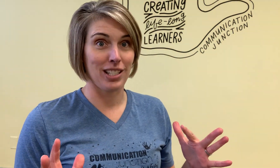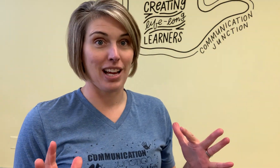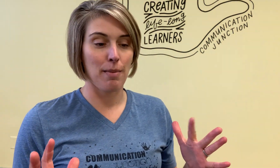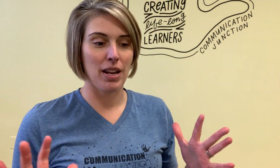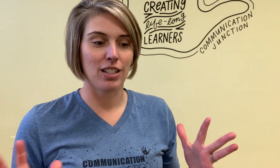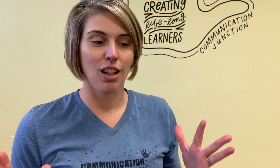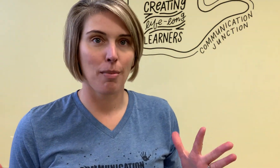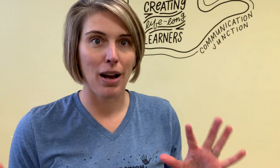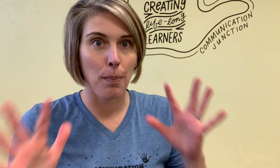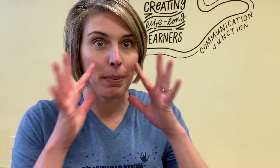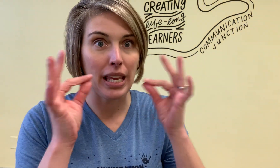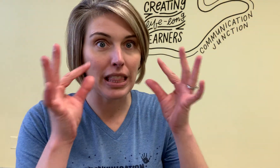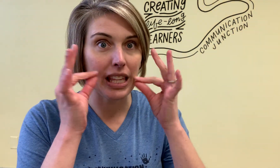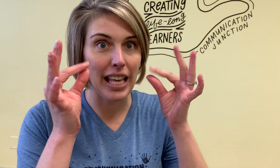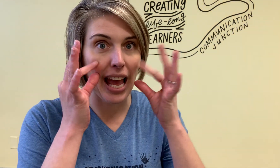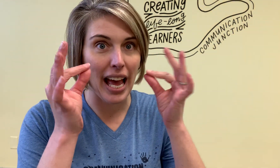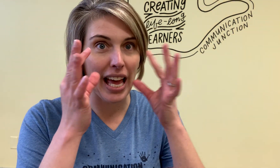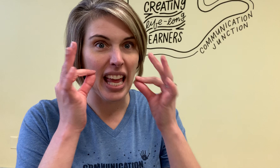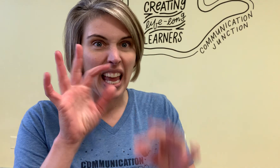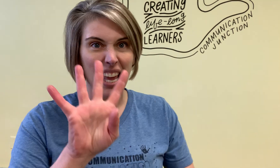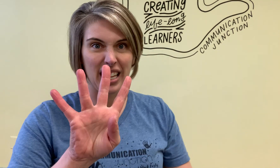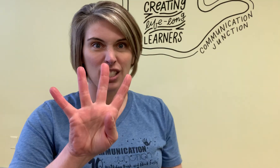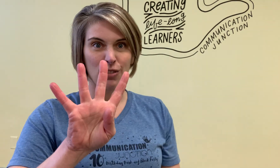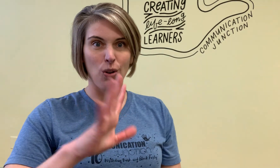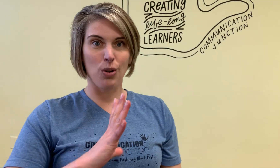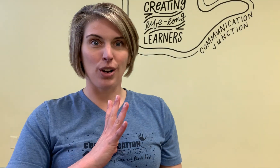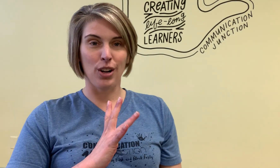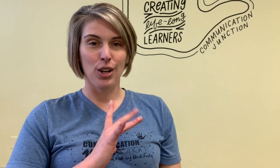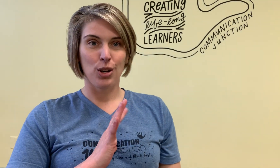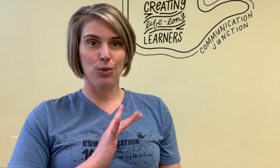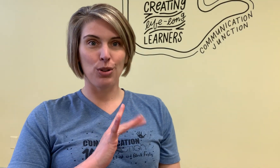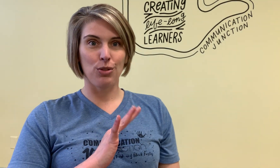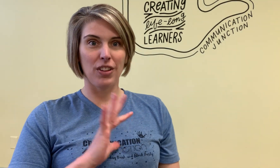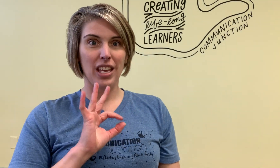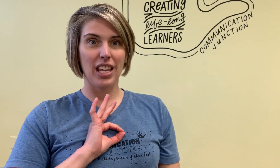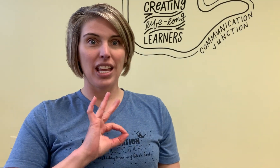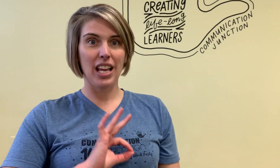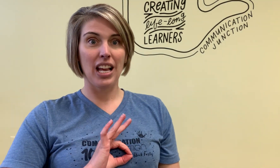time, and it's all about Pete the Cat and his 4 groovy